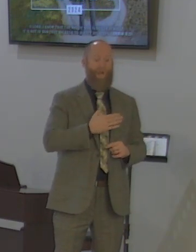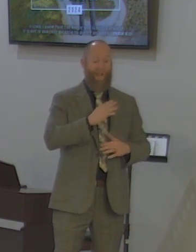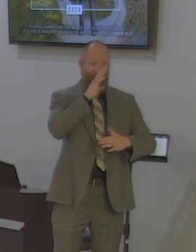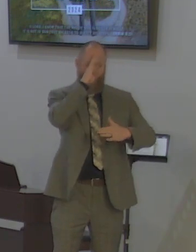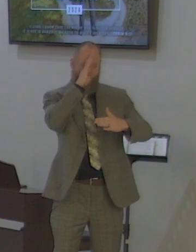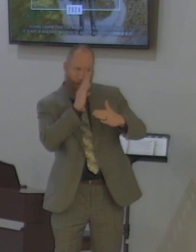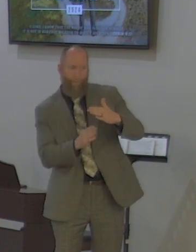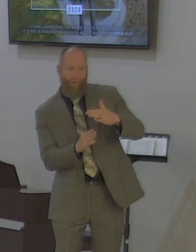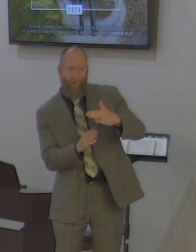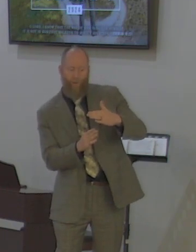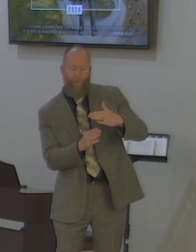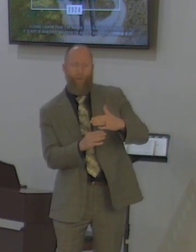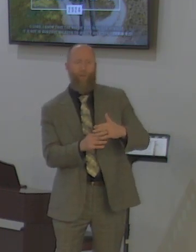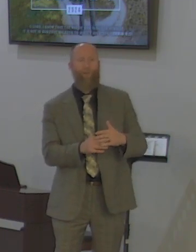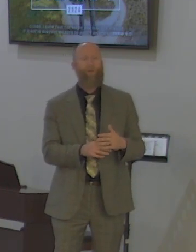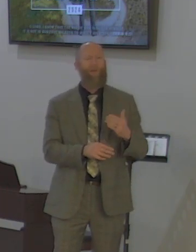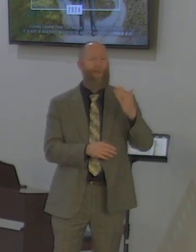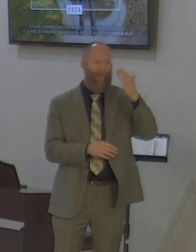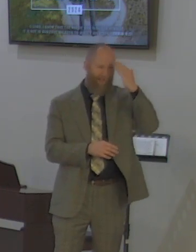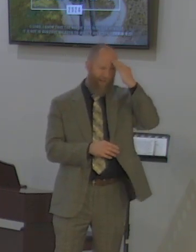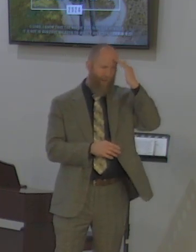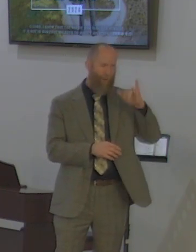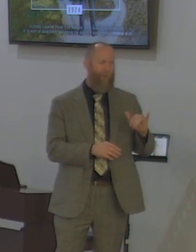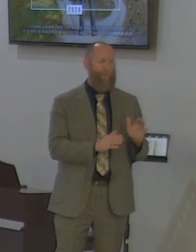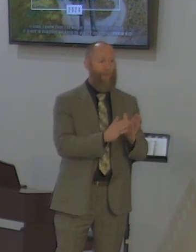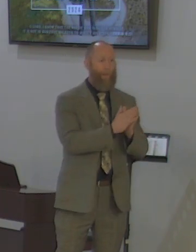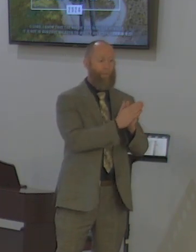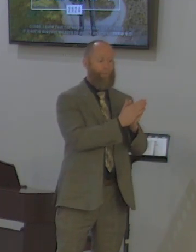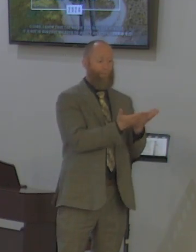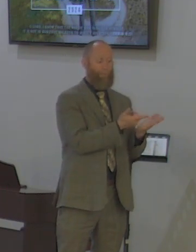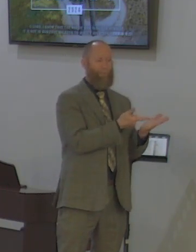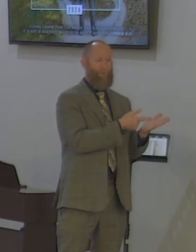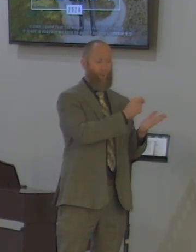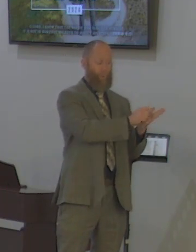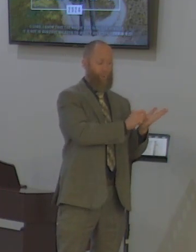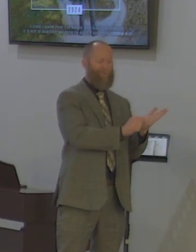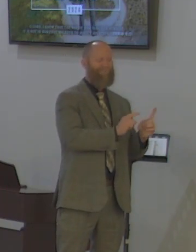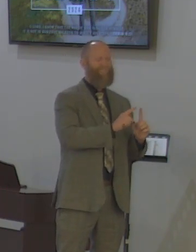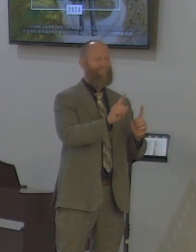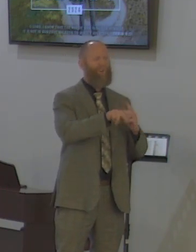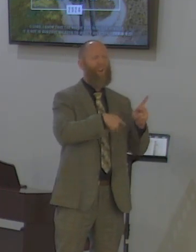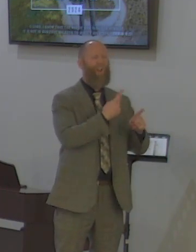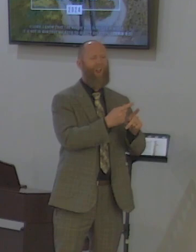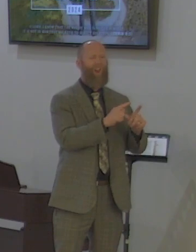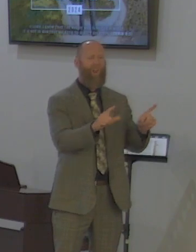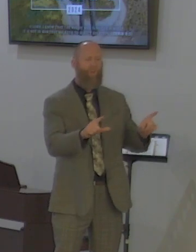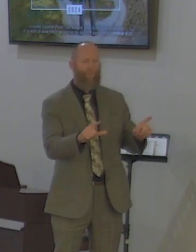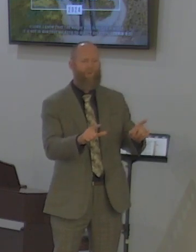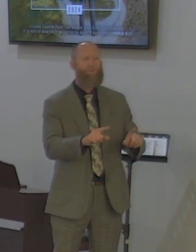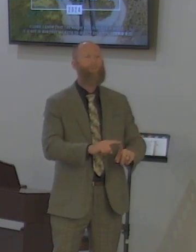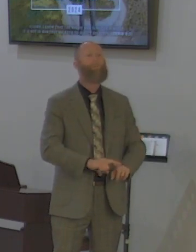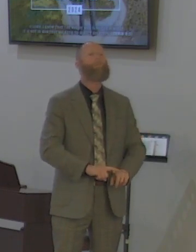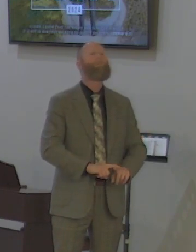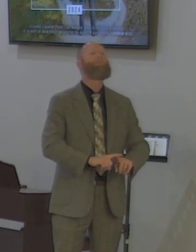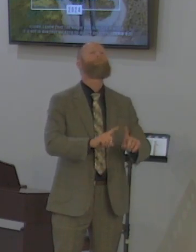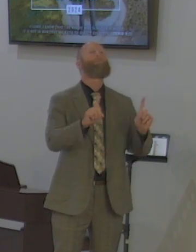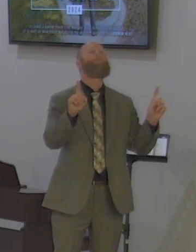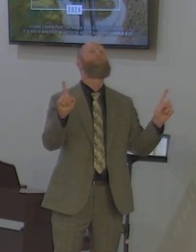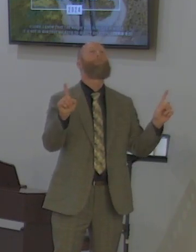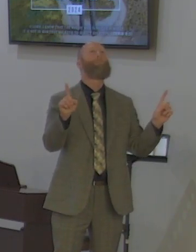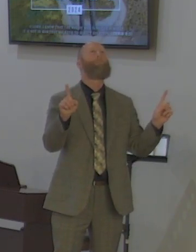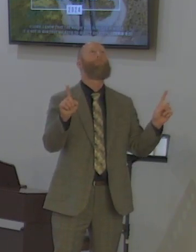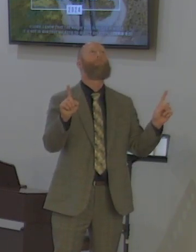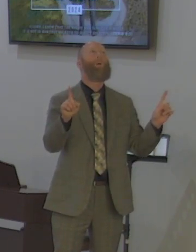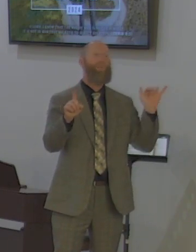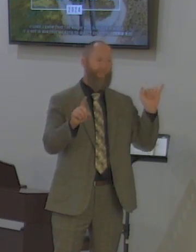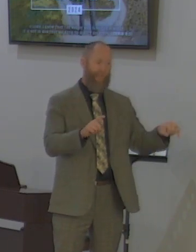I know this is written in language that we don't use very much today, because complacency in this era of English